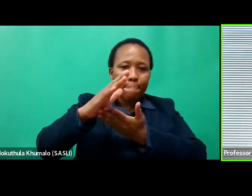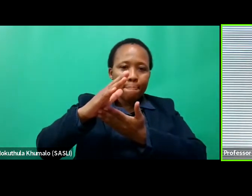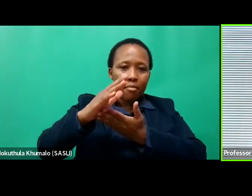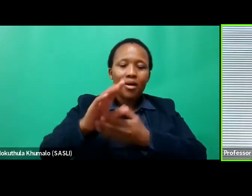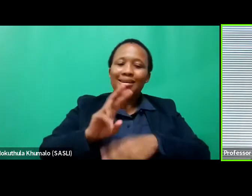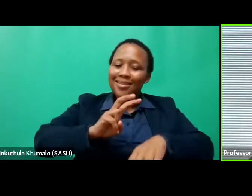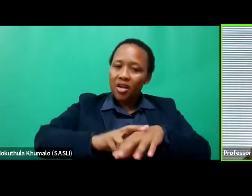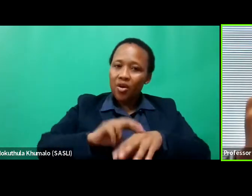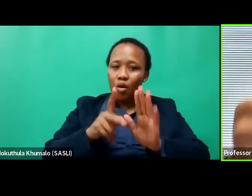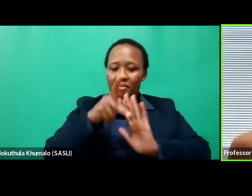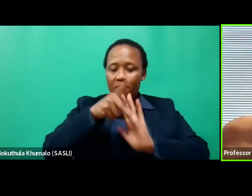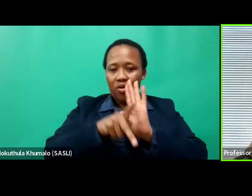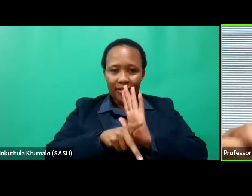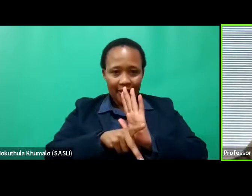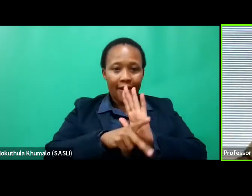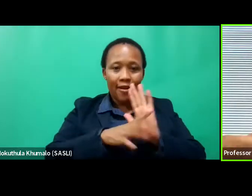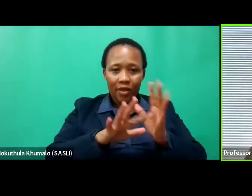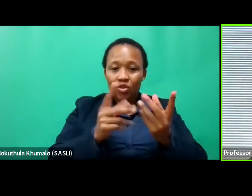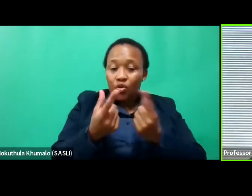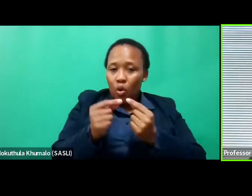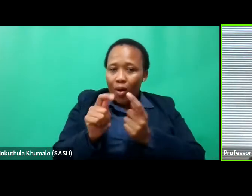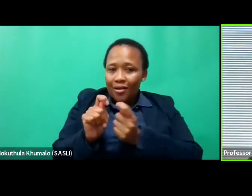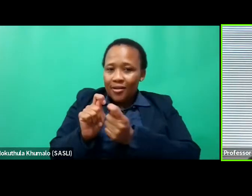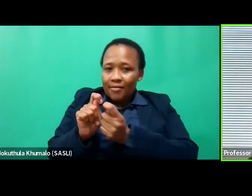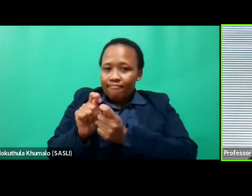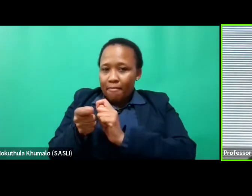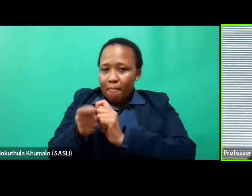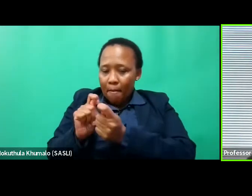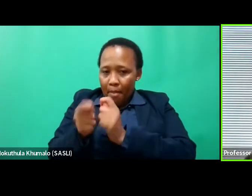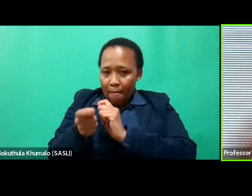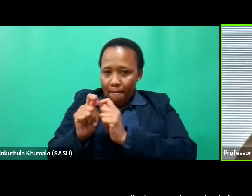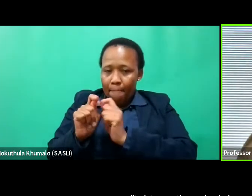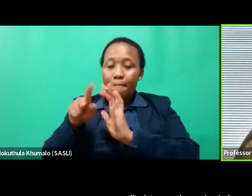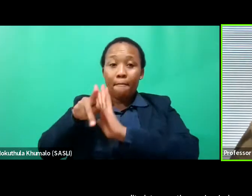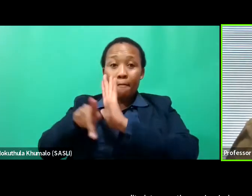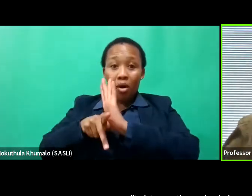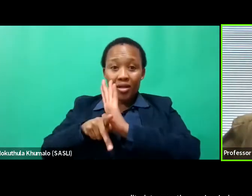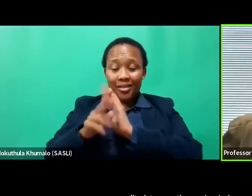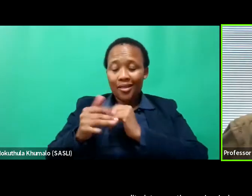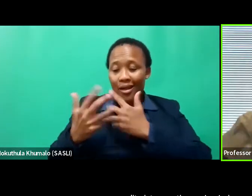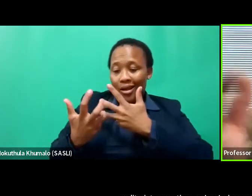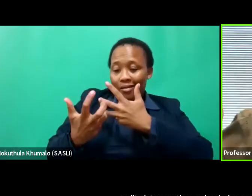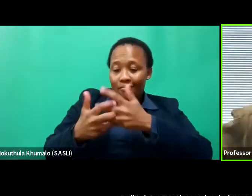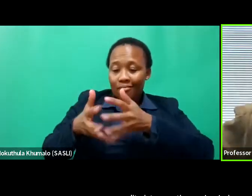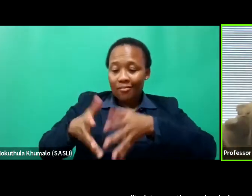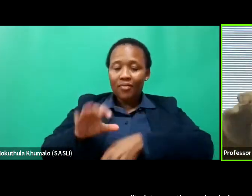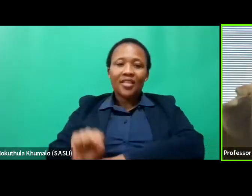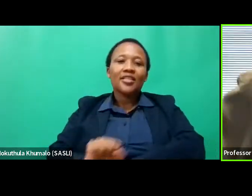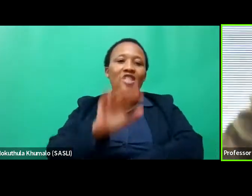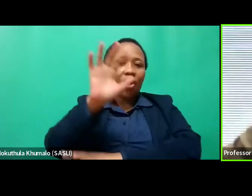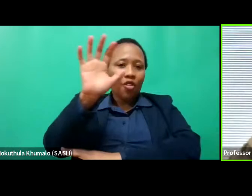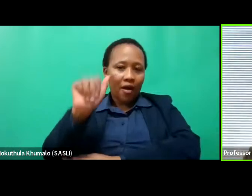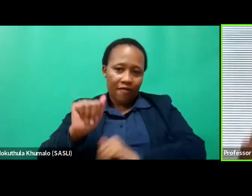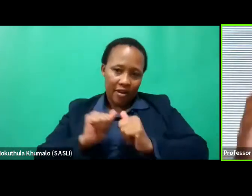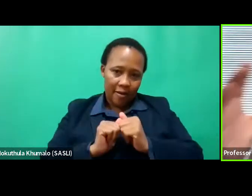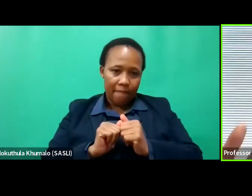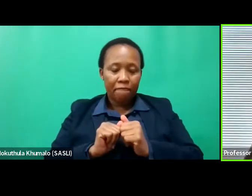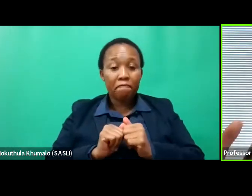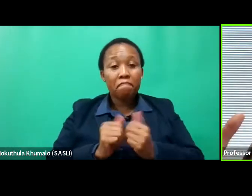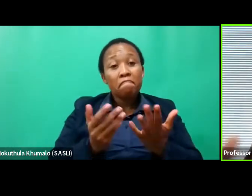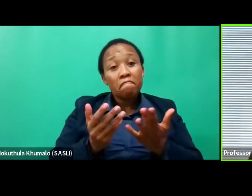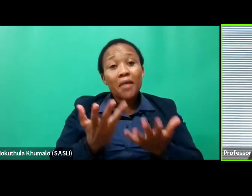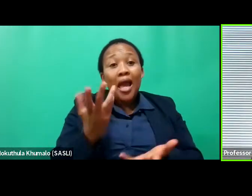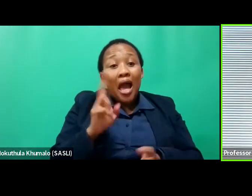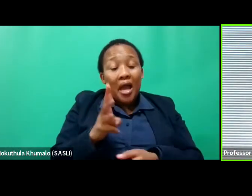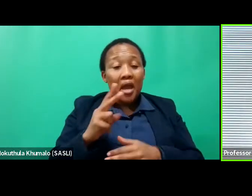narrative that focuses on the people in South Africa. So we can meet again and have this Indaba and complain